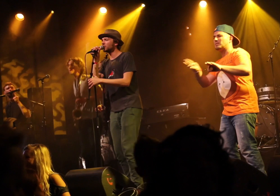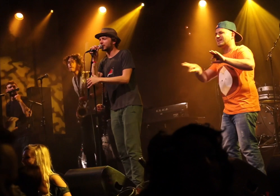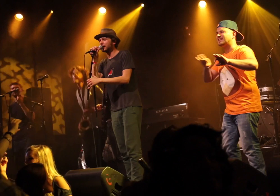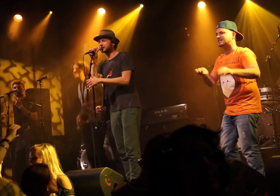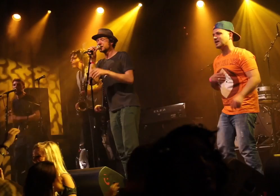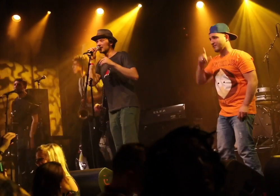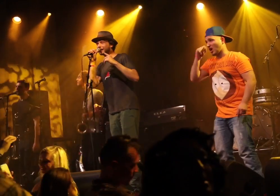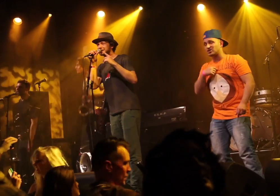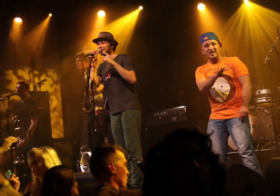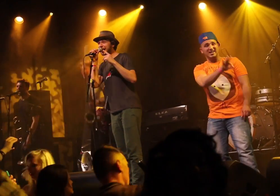wall.